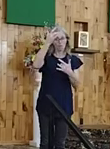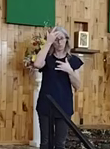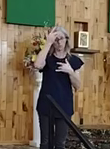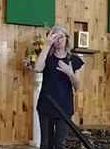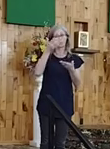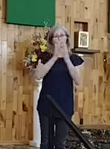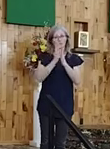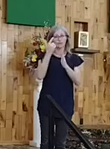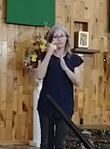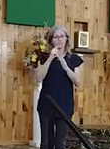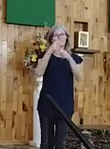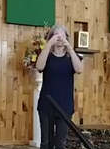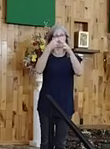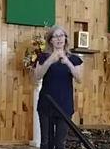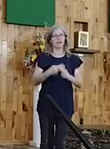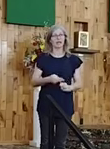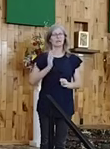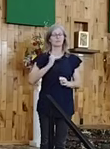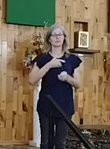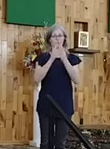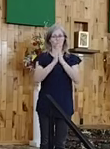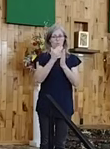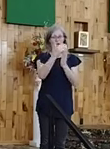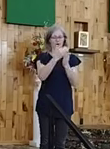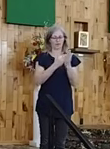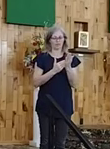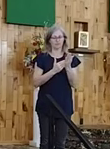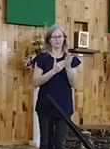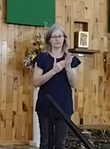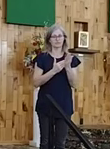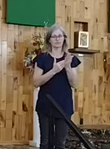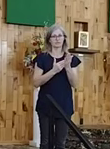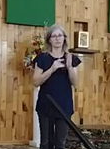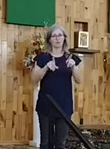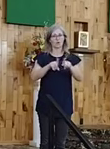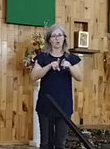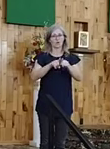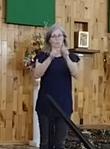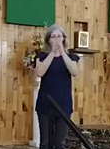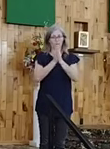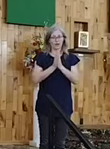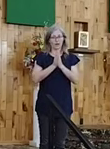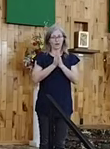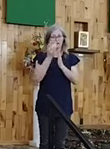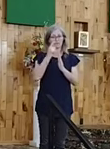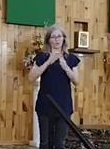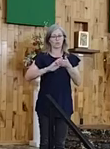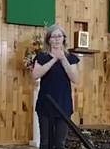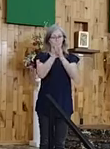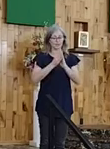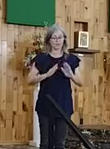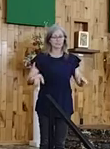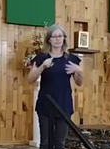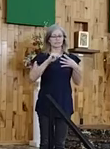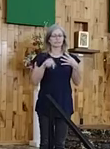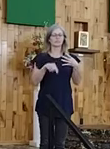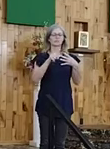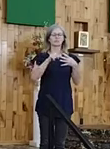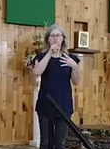We pray for the intentions of those listed in our prayer list. We also pray for peace in